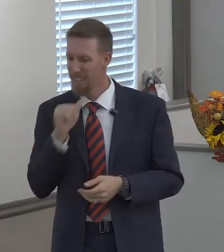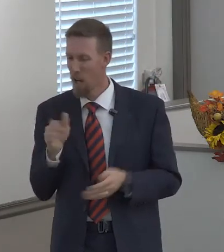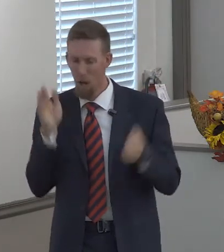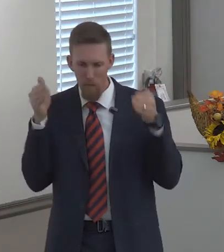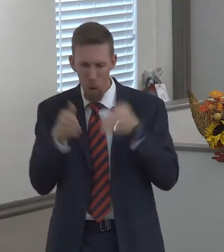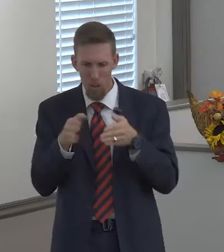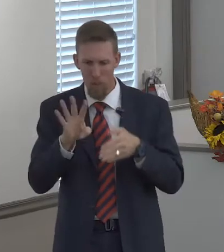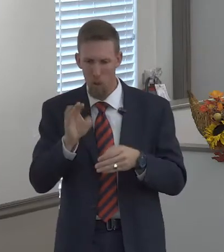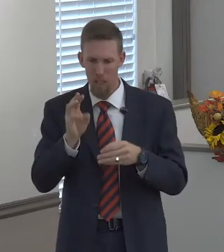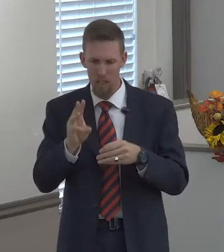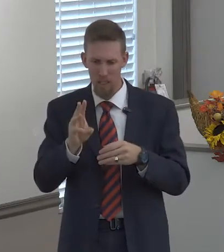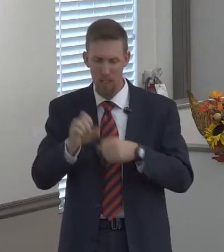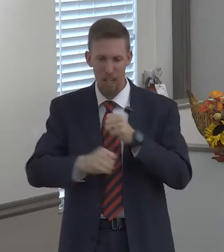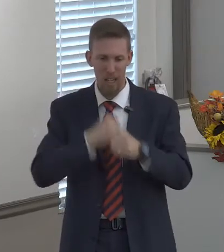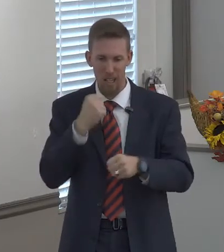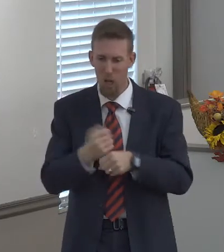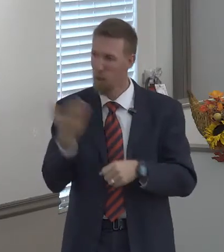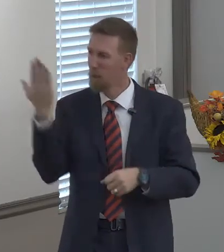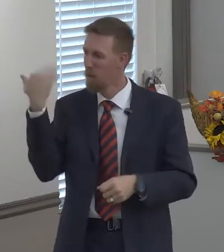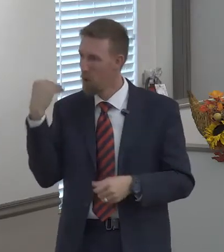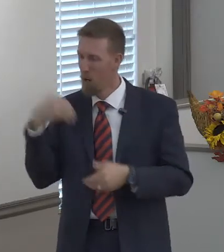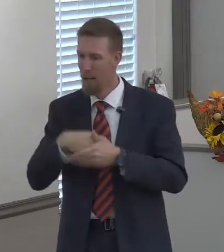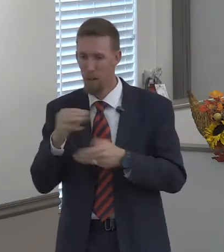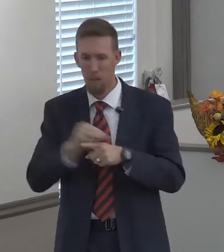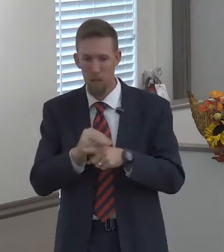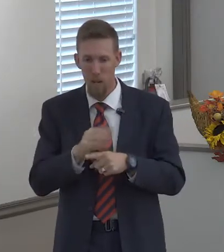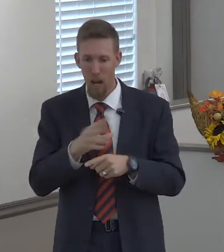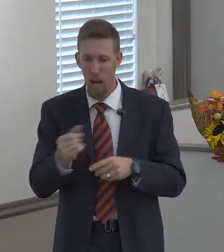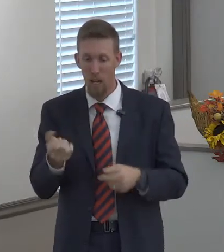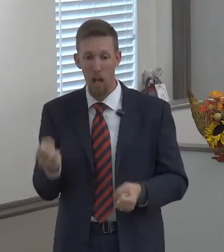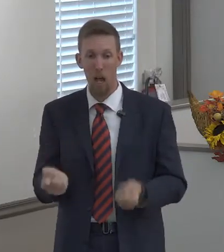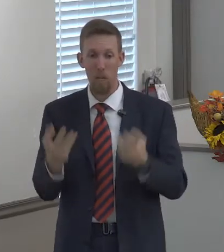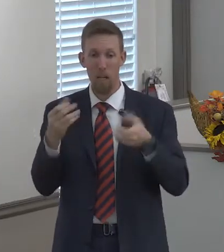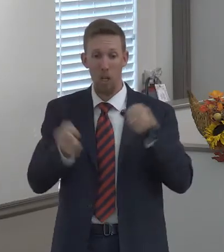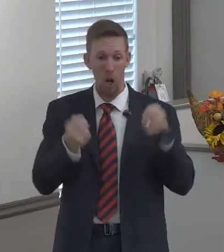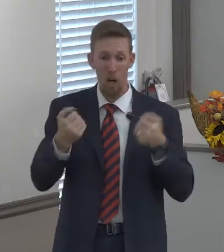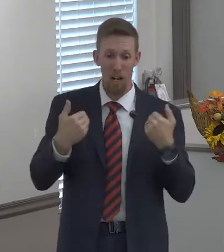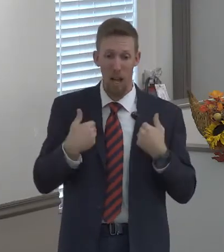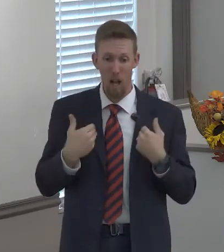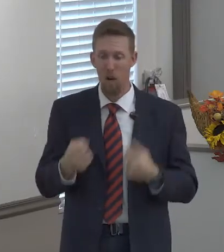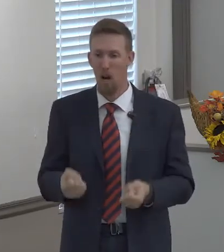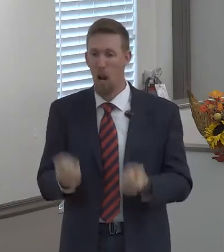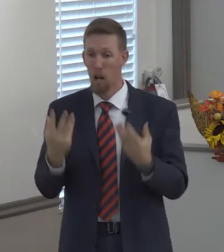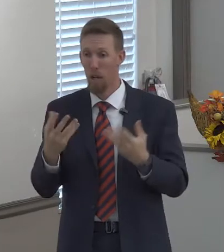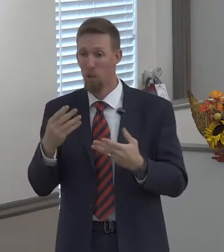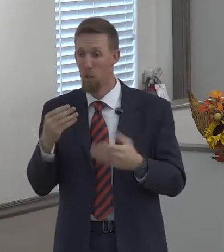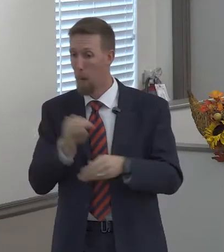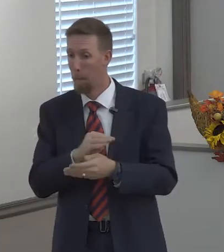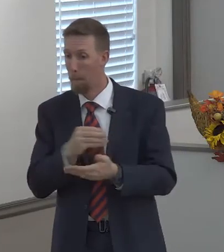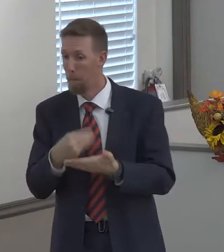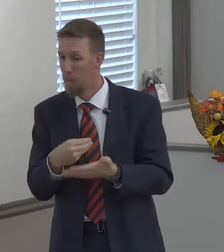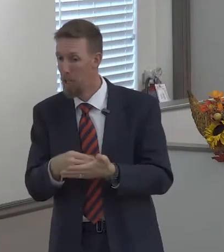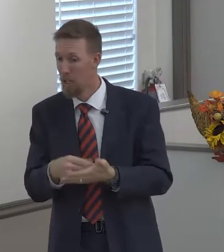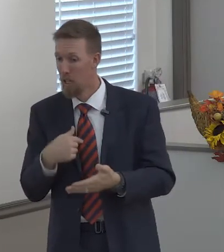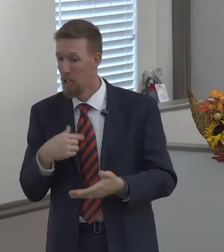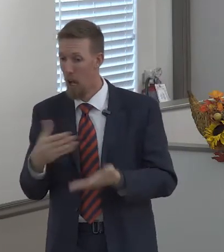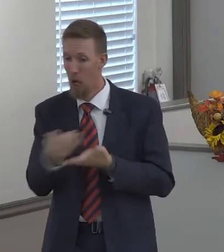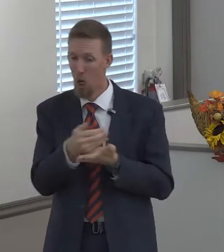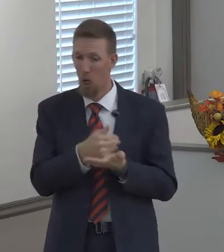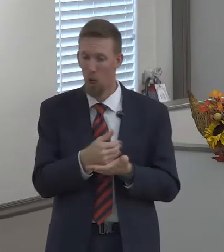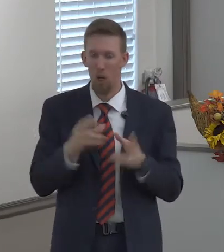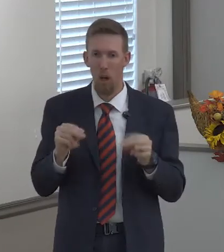led one of the nurses to Christ right at his bed. Prayed with her. And